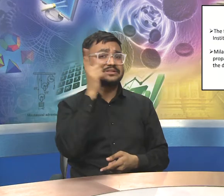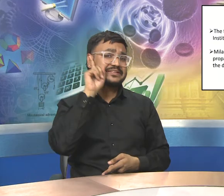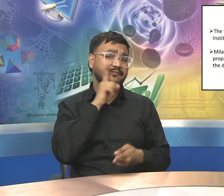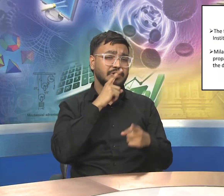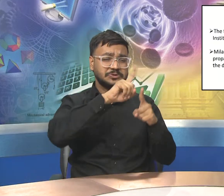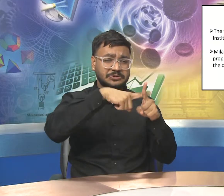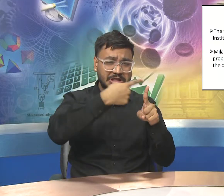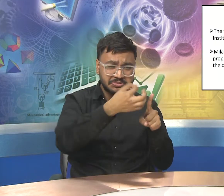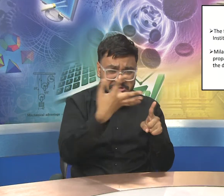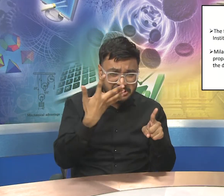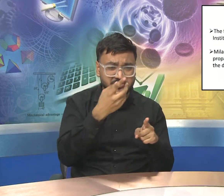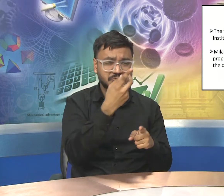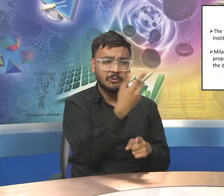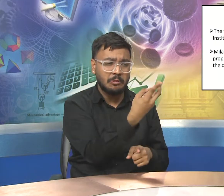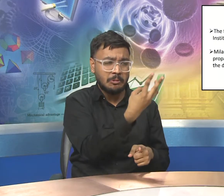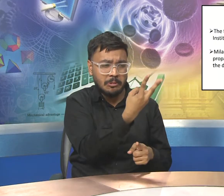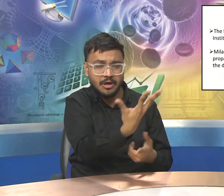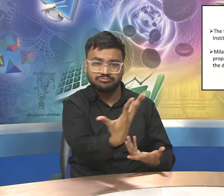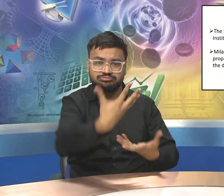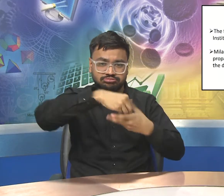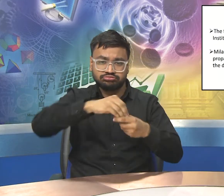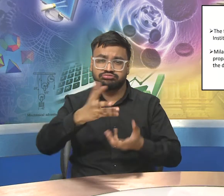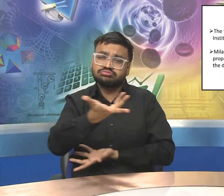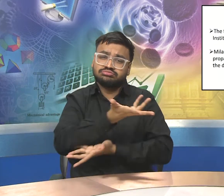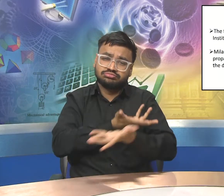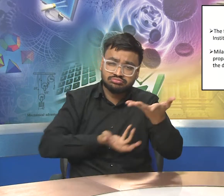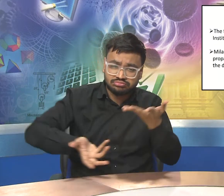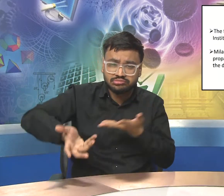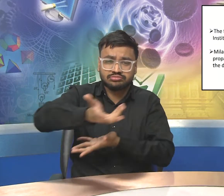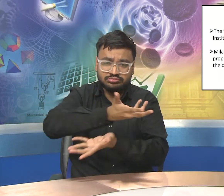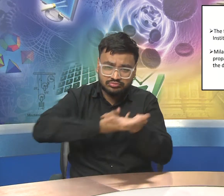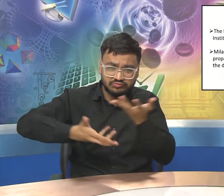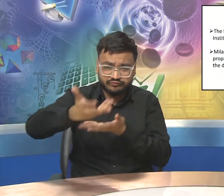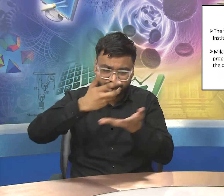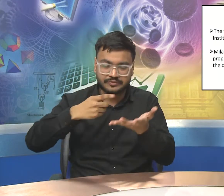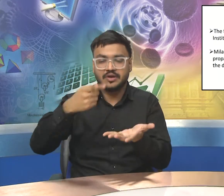education and use of speech to teach the deaf.